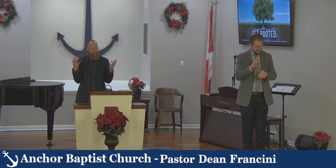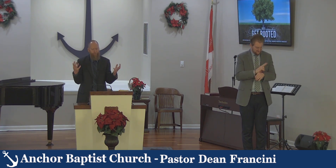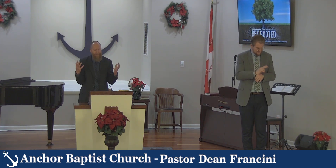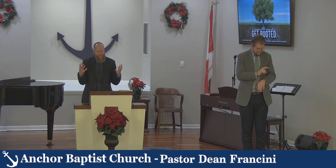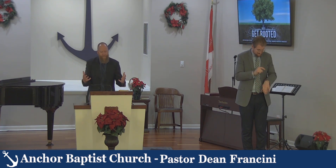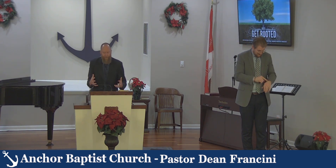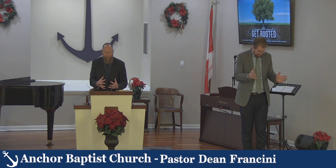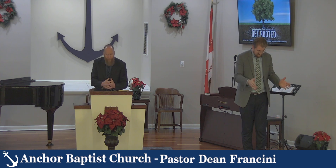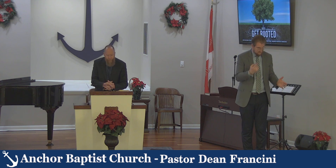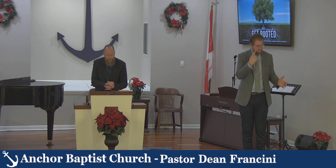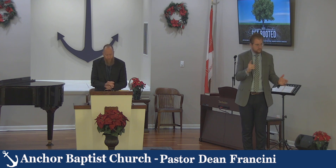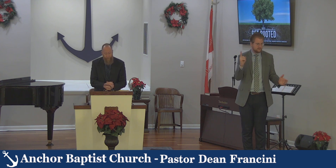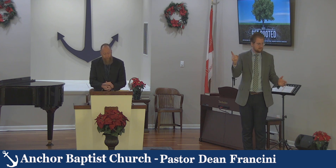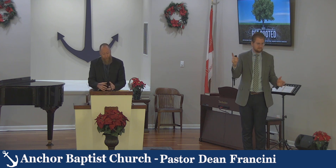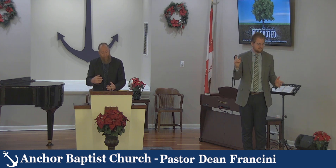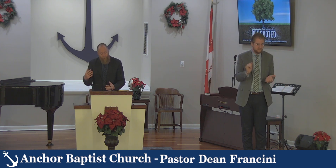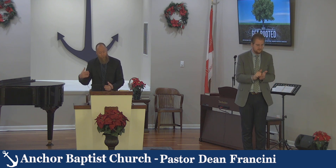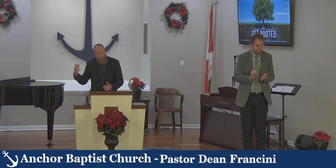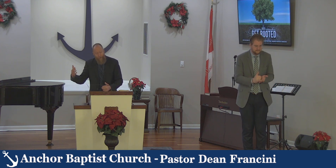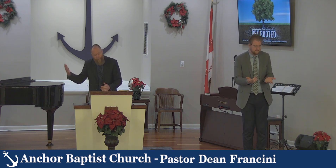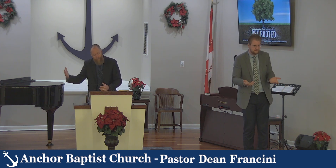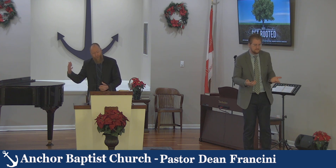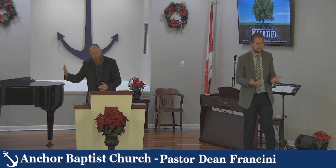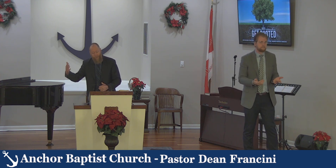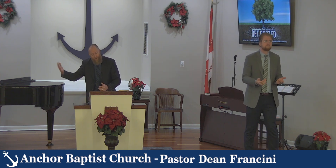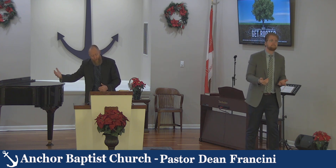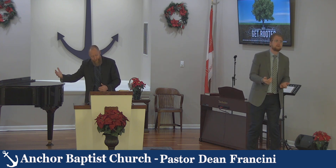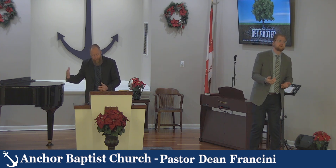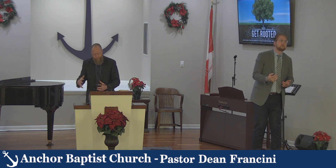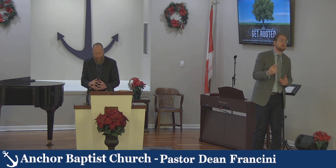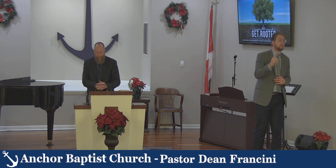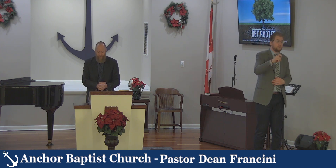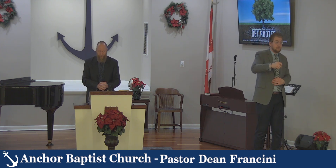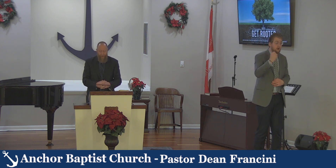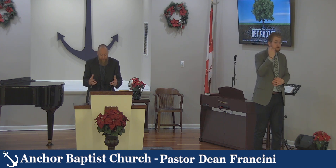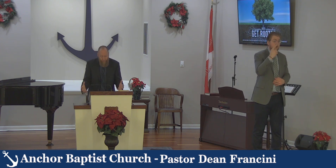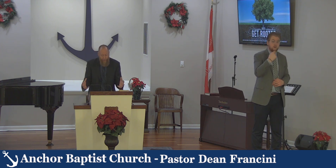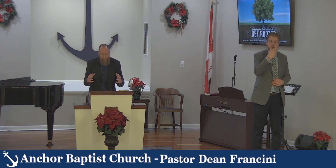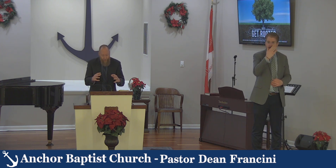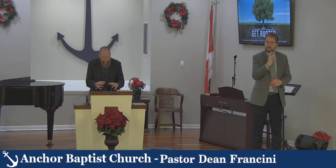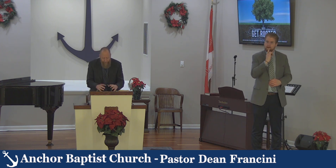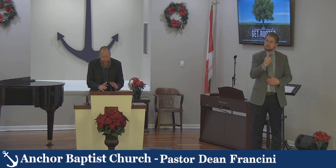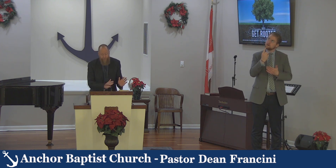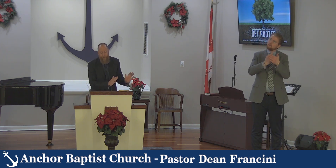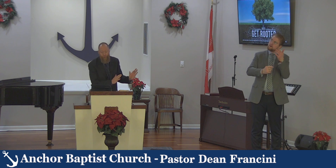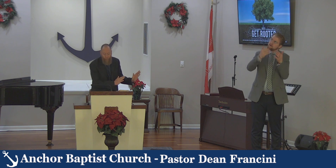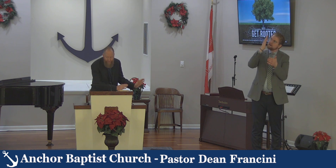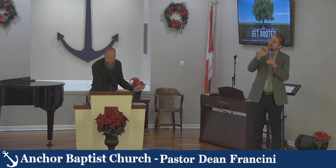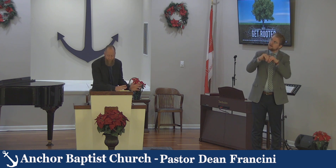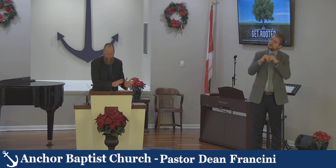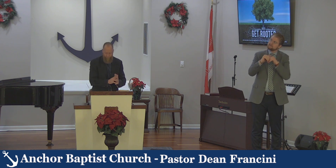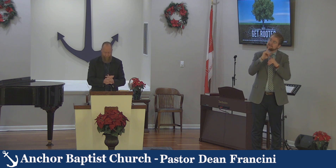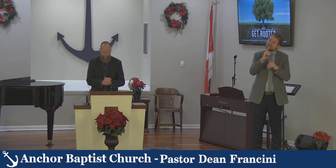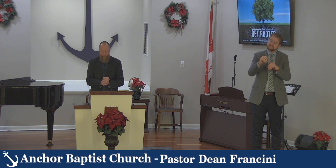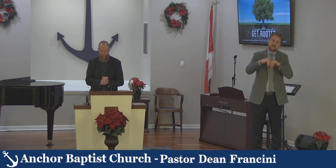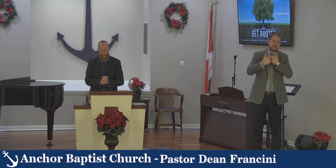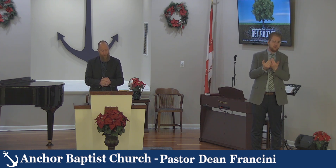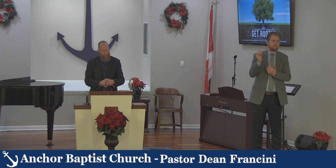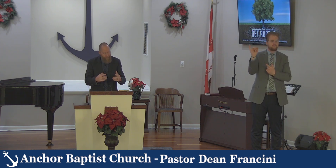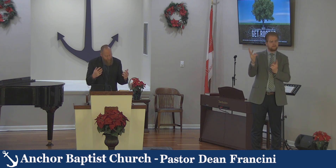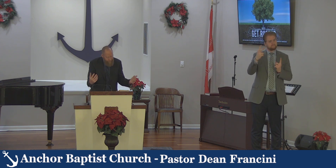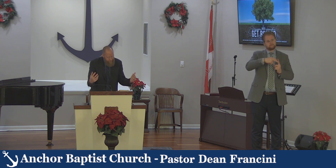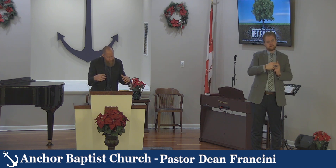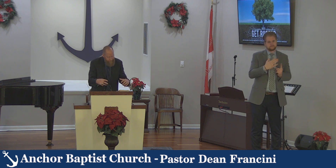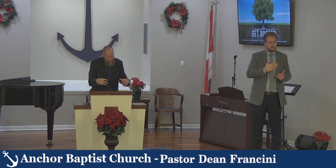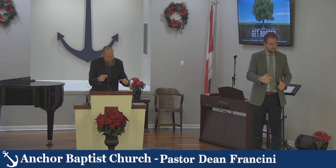the very beginning of wisdom is understanding who God is and what God is and how that applies to my life and eschewing evil. But